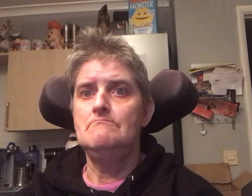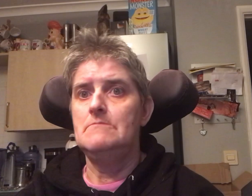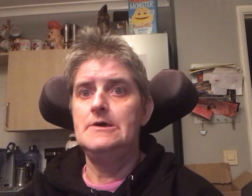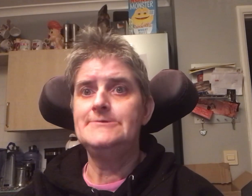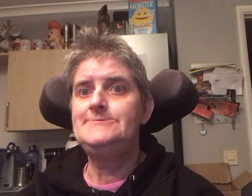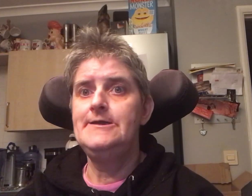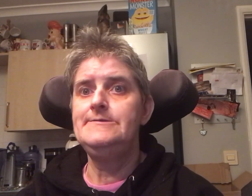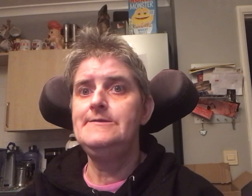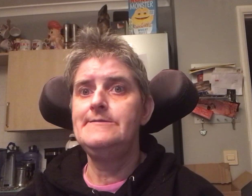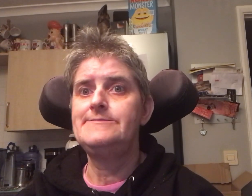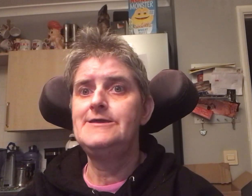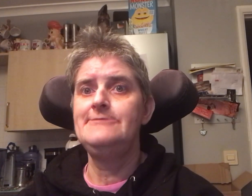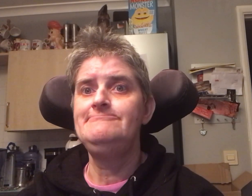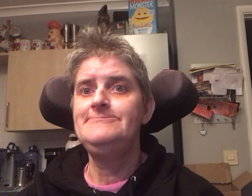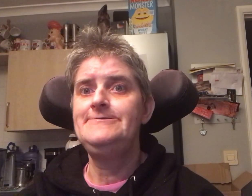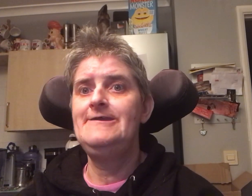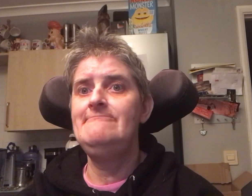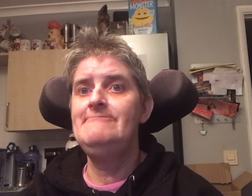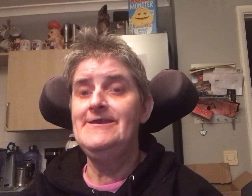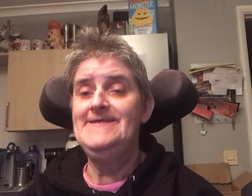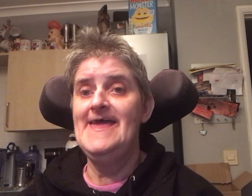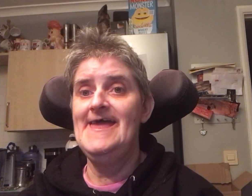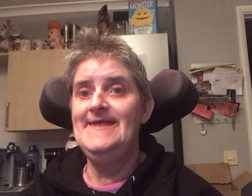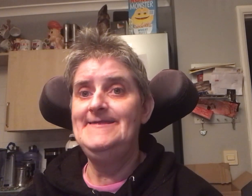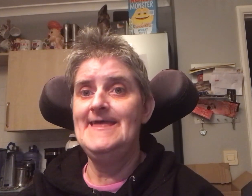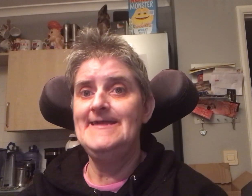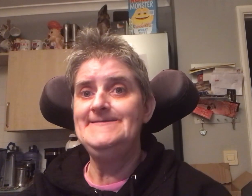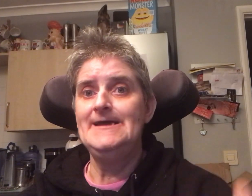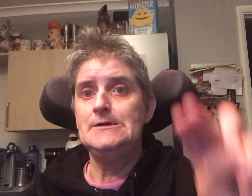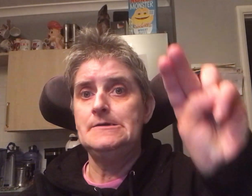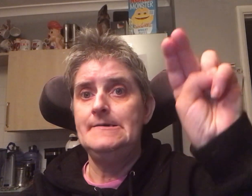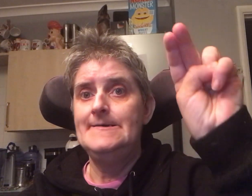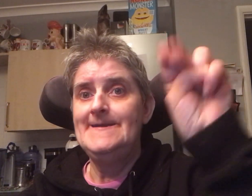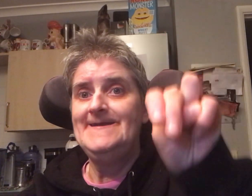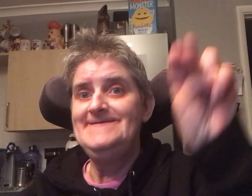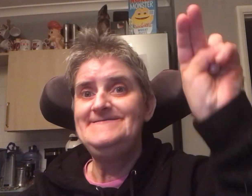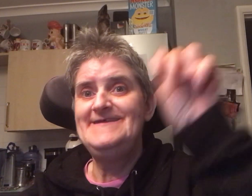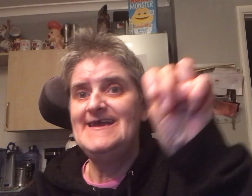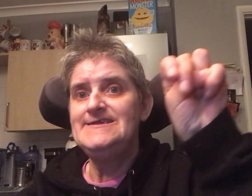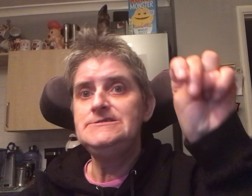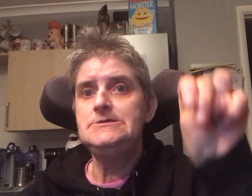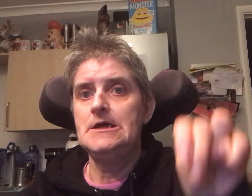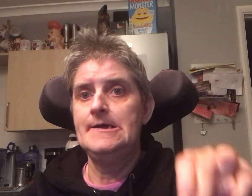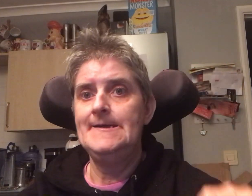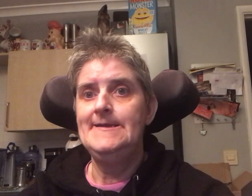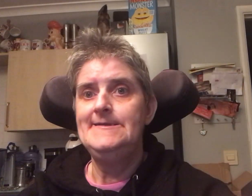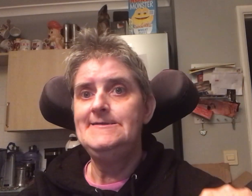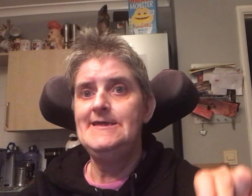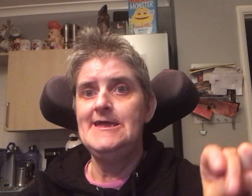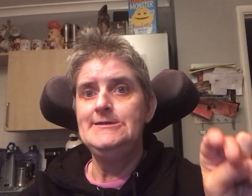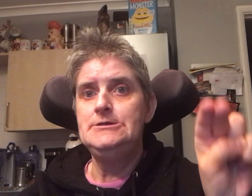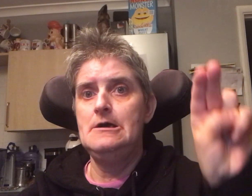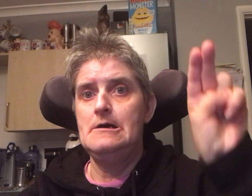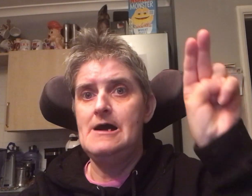why do you keep doing it? They're not in danger. They're not